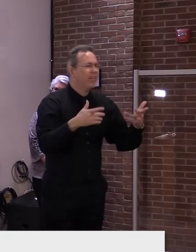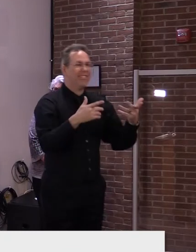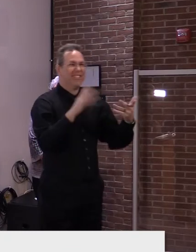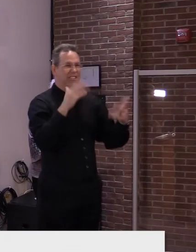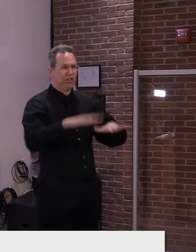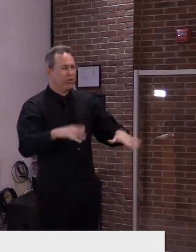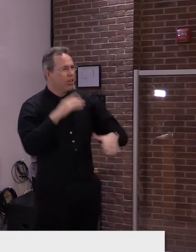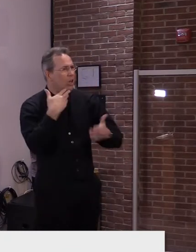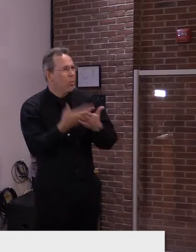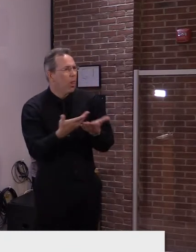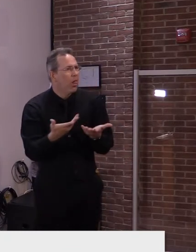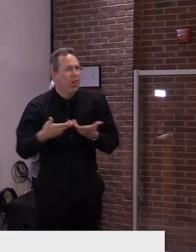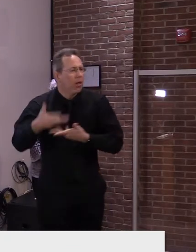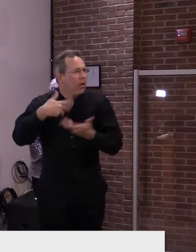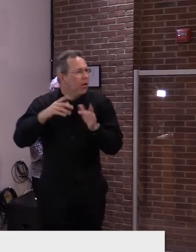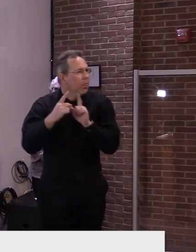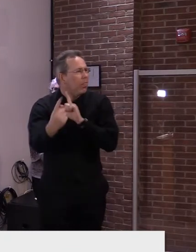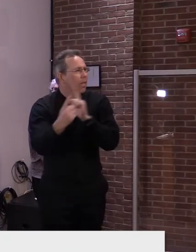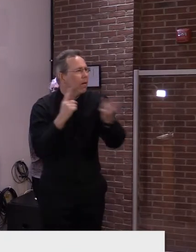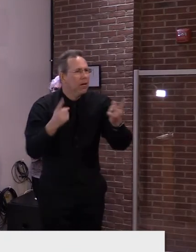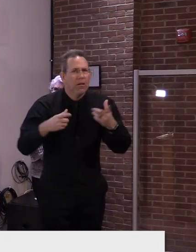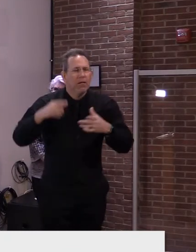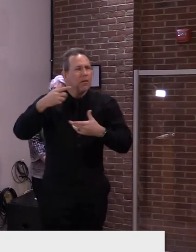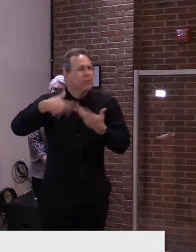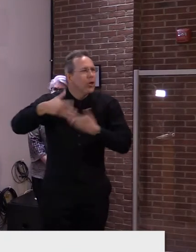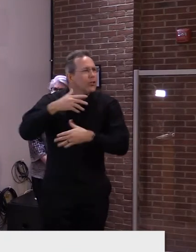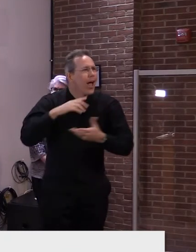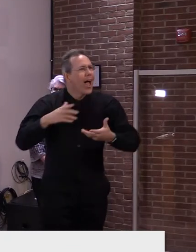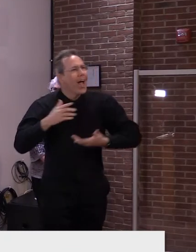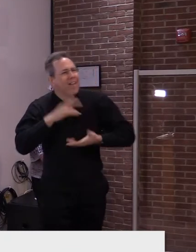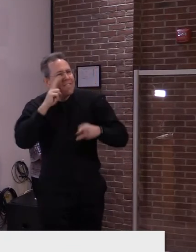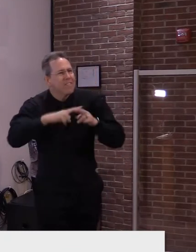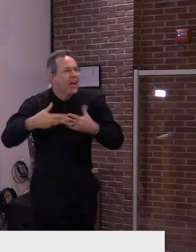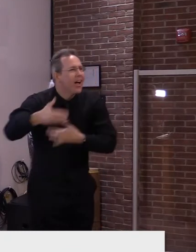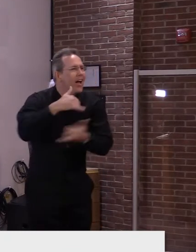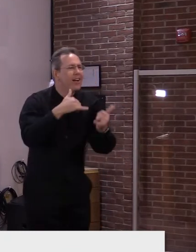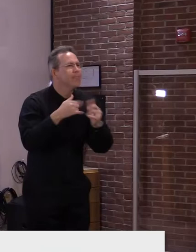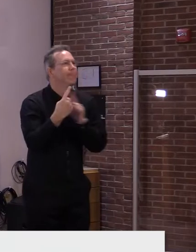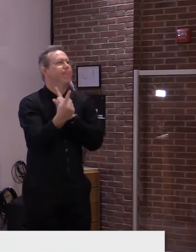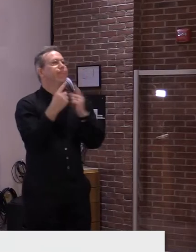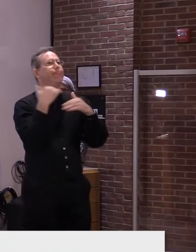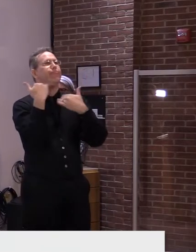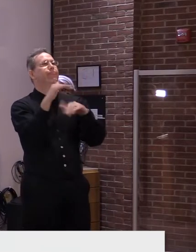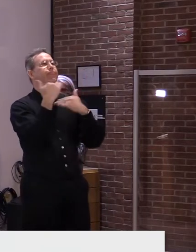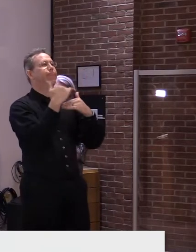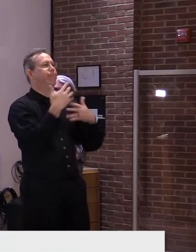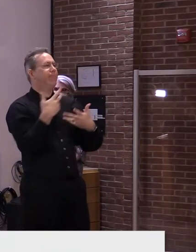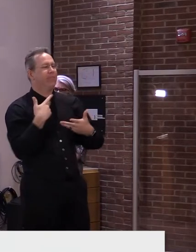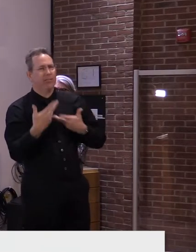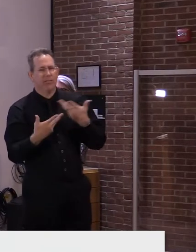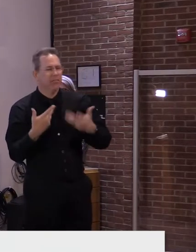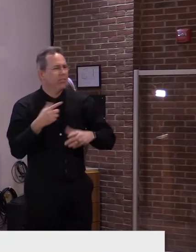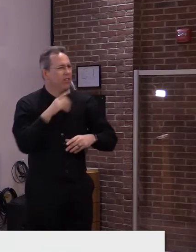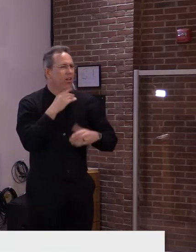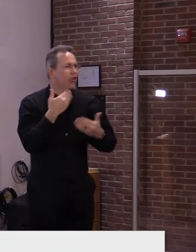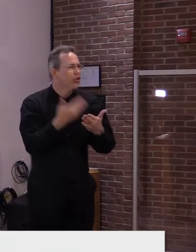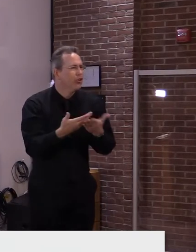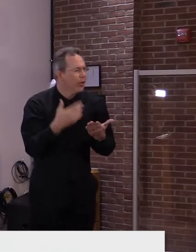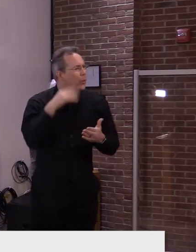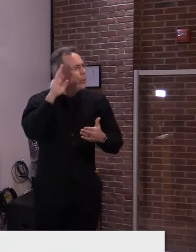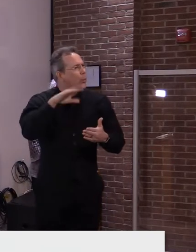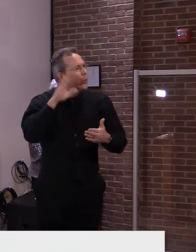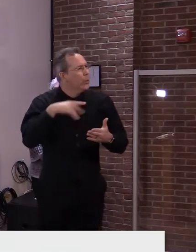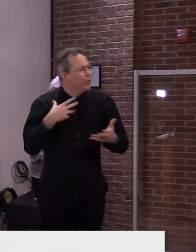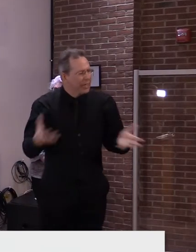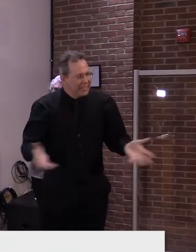and the better and quicker we can get them back into their in-person learning environment, the better.